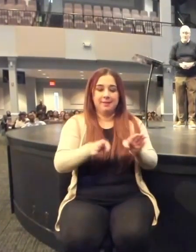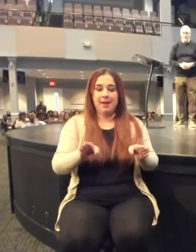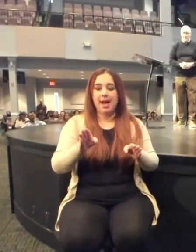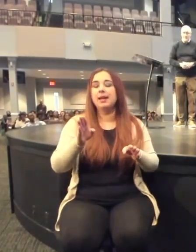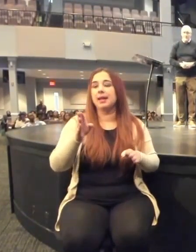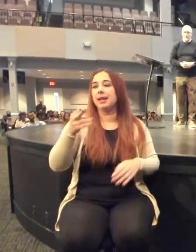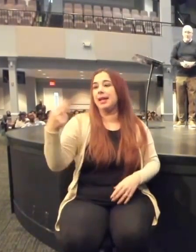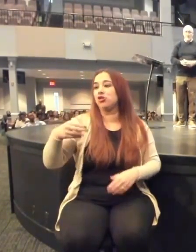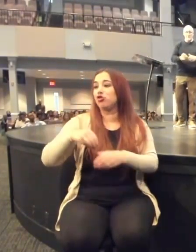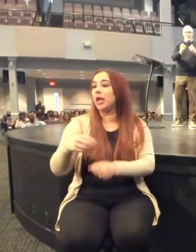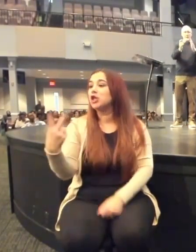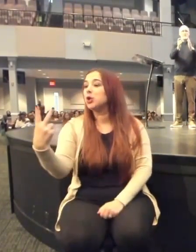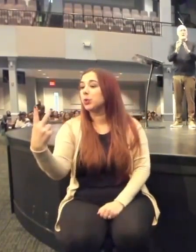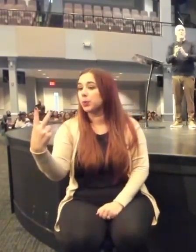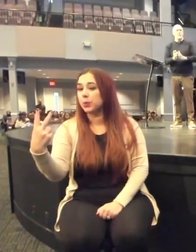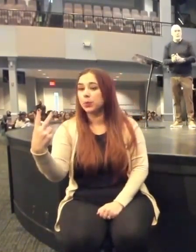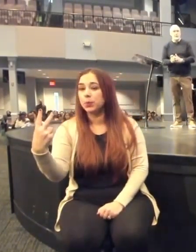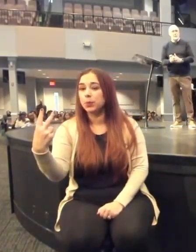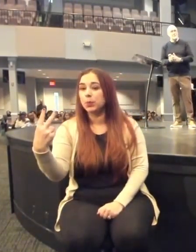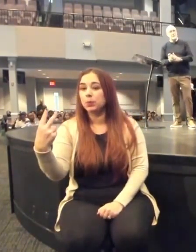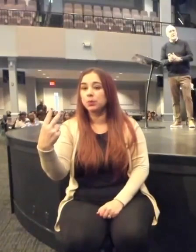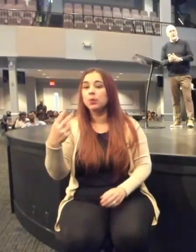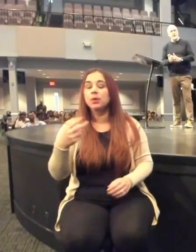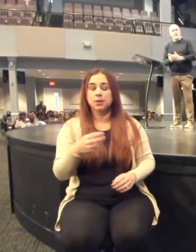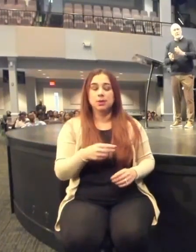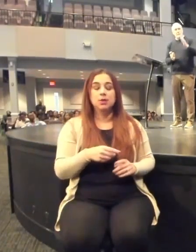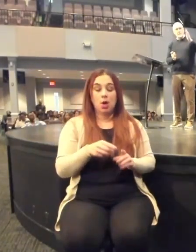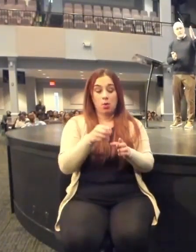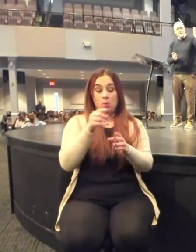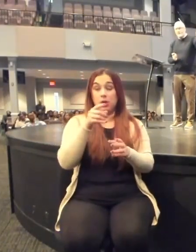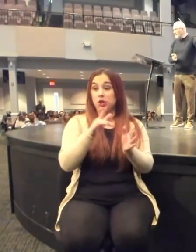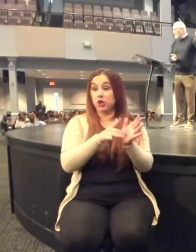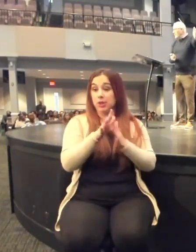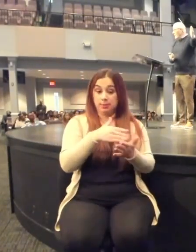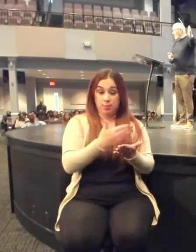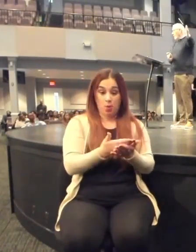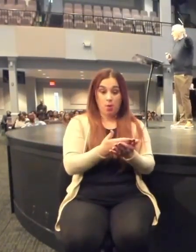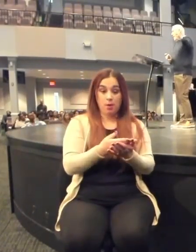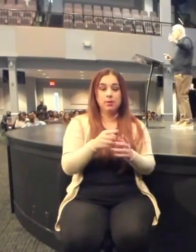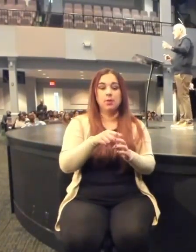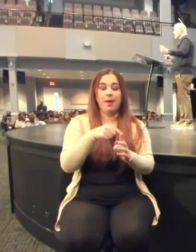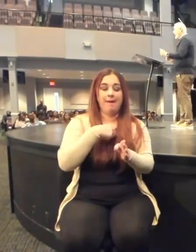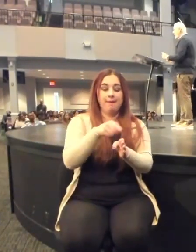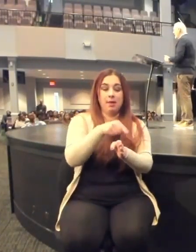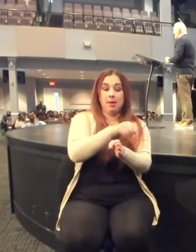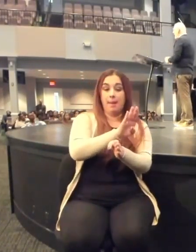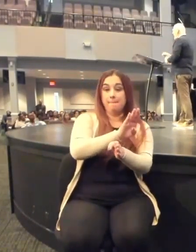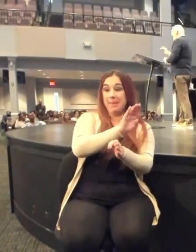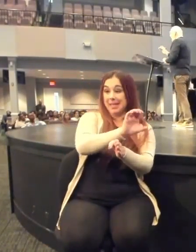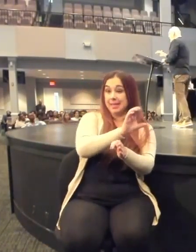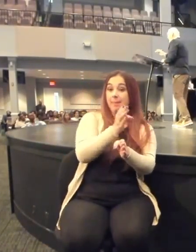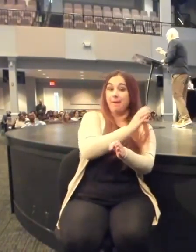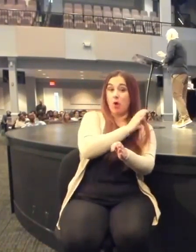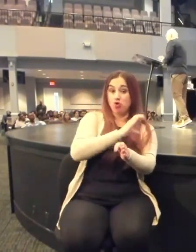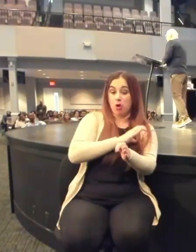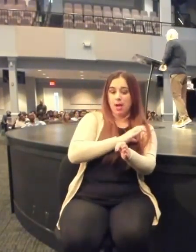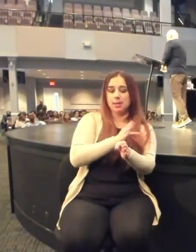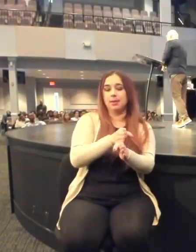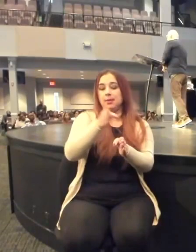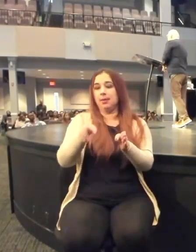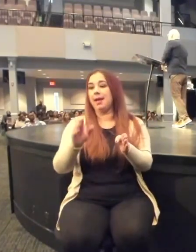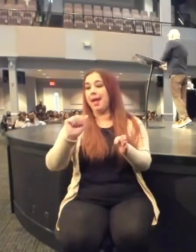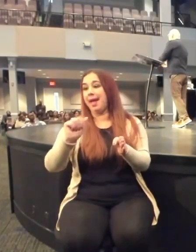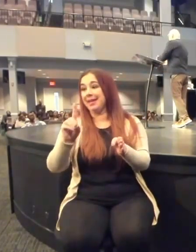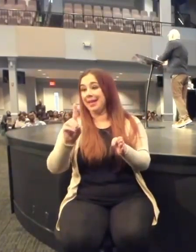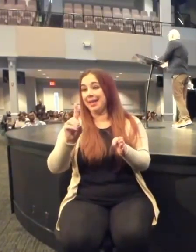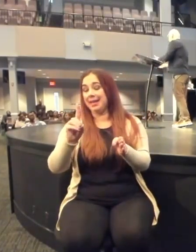two, because from that time forward, we speak of B.C., before Christ, and A.D., the